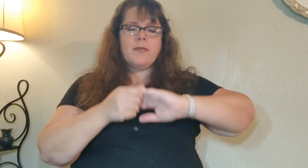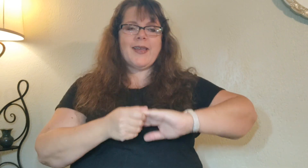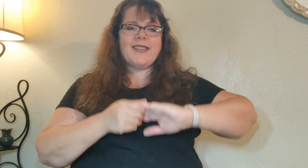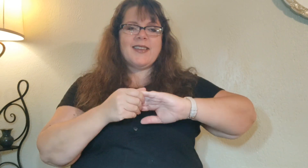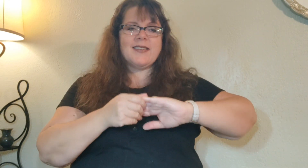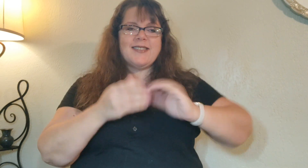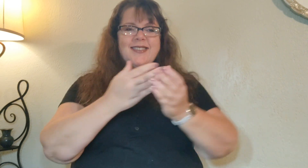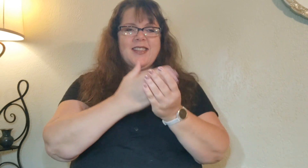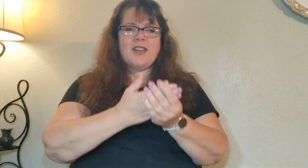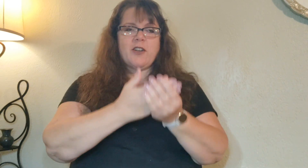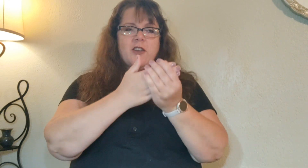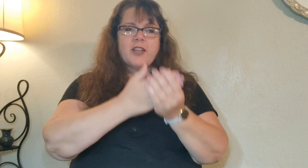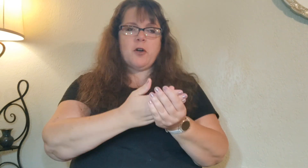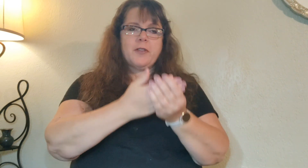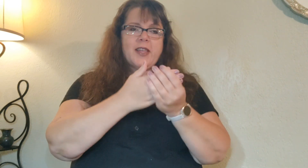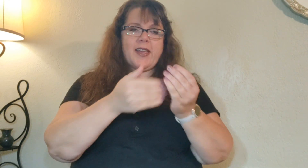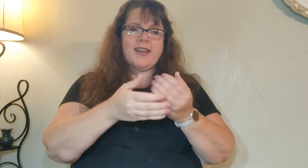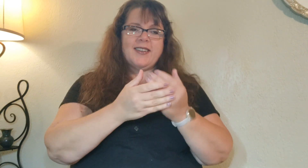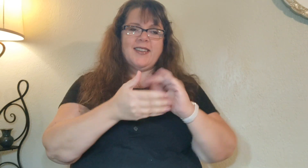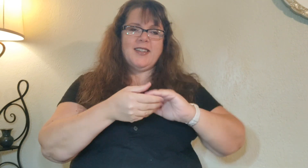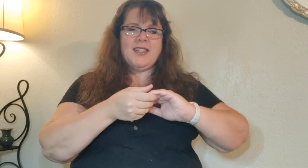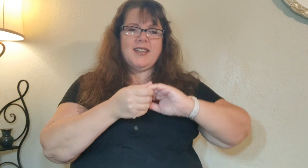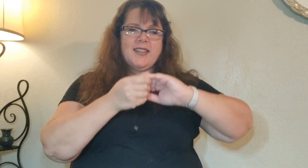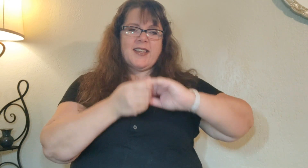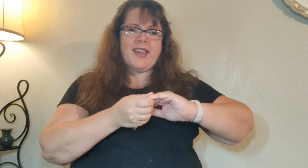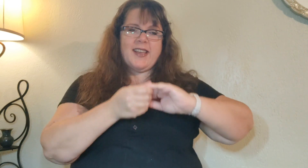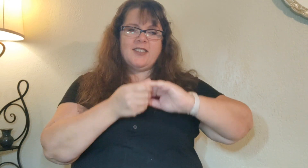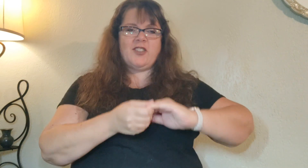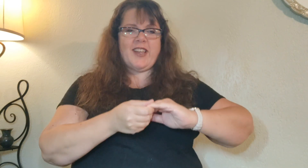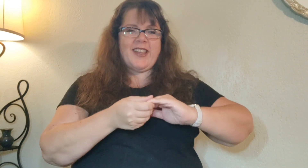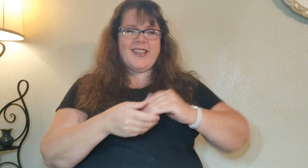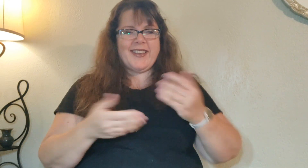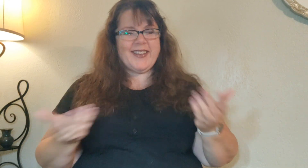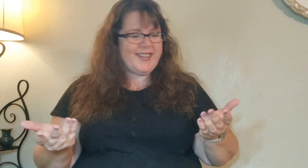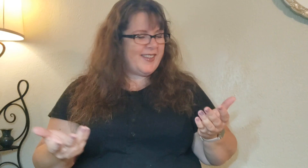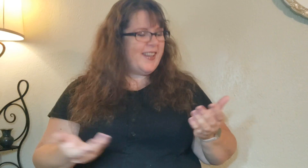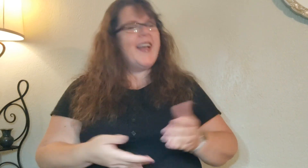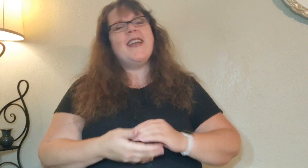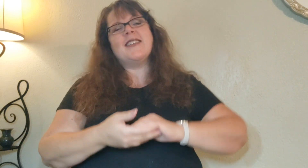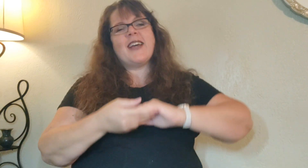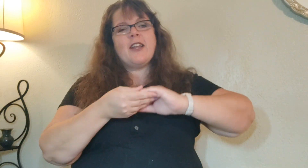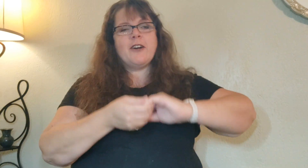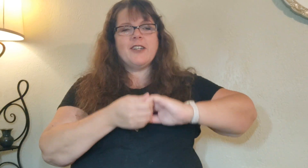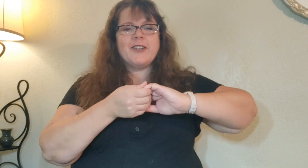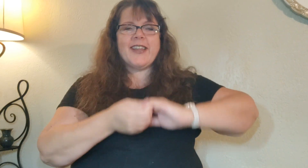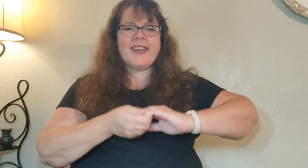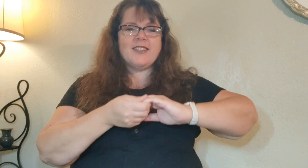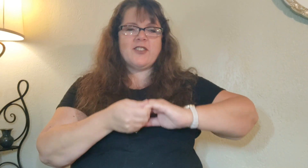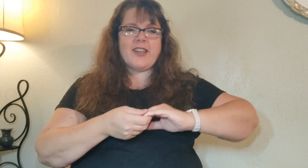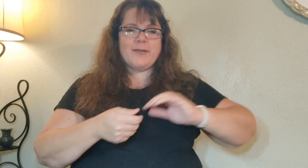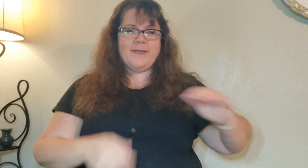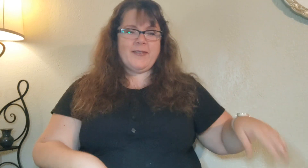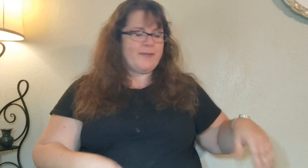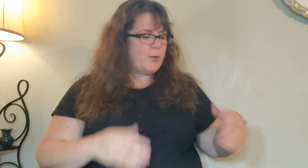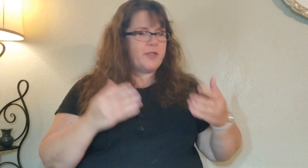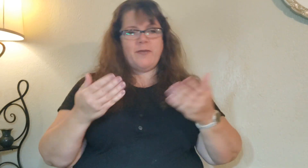like this. Or you can hold the hand like a handshake. It's kind of hard doing a handshake with